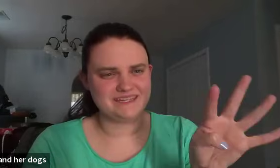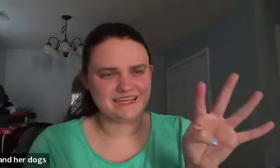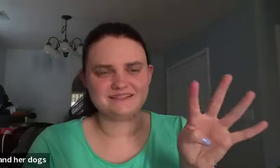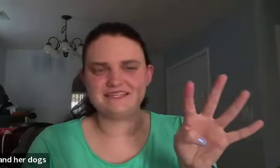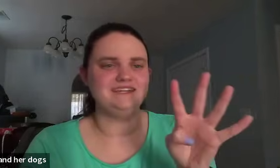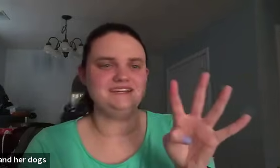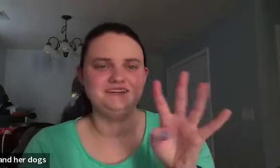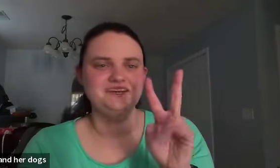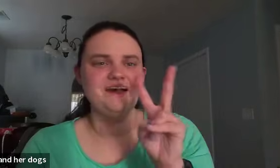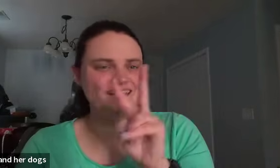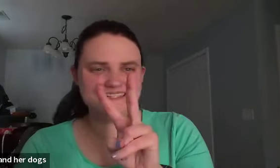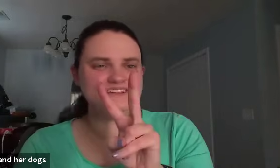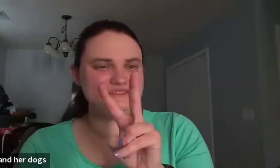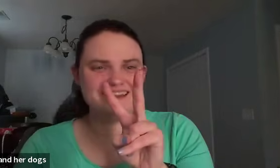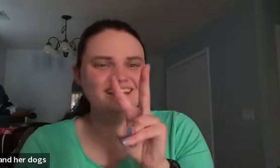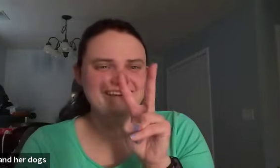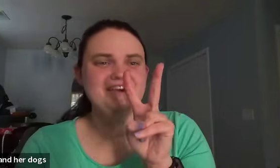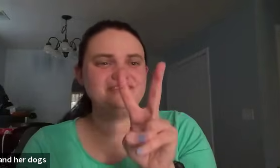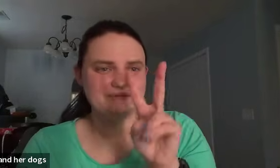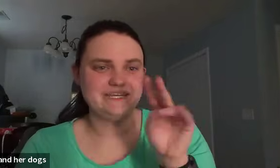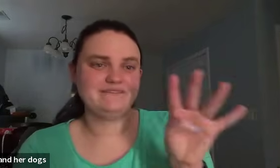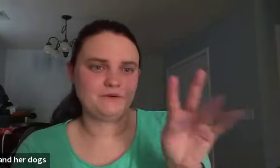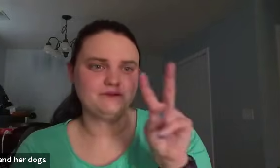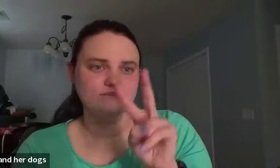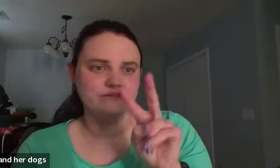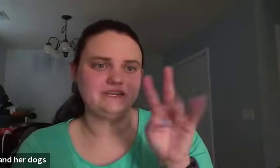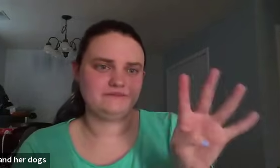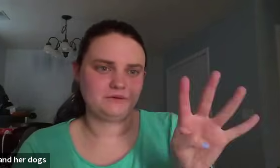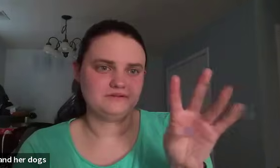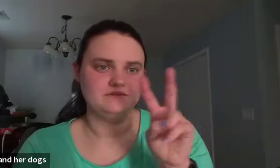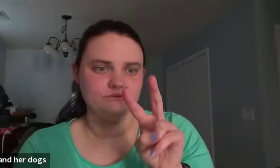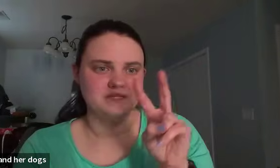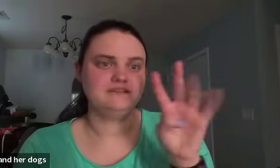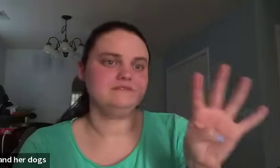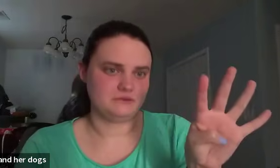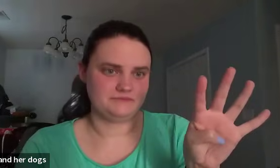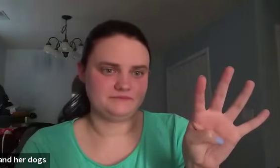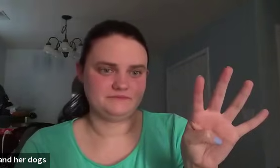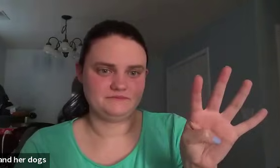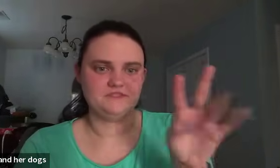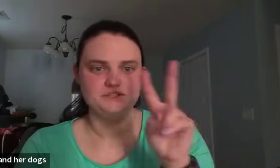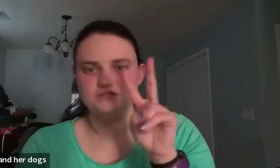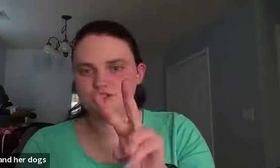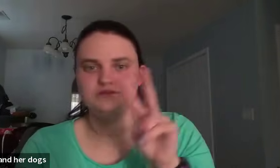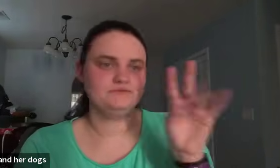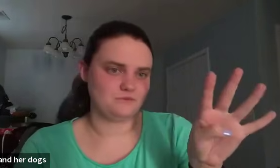bending it. I was like, no, no, no, no, no. I need to not do that. 24, 24, 24. So you just go 2,